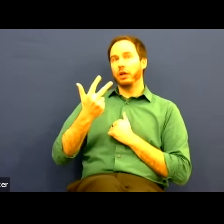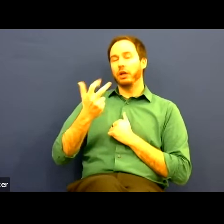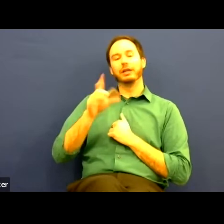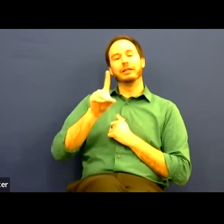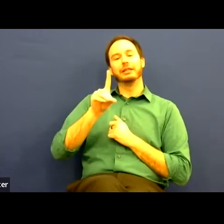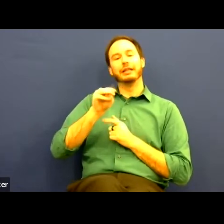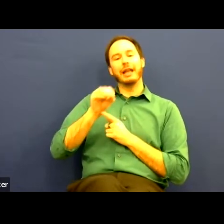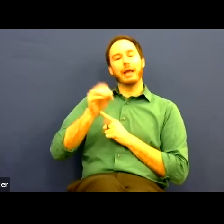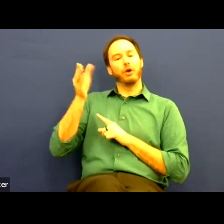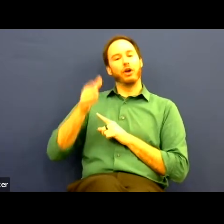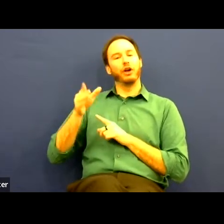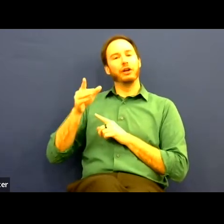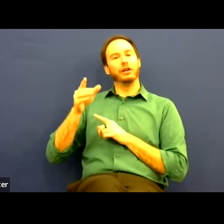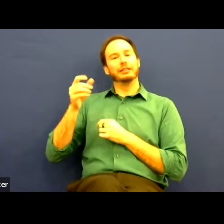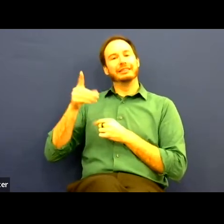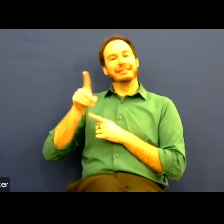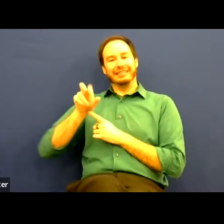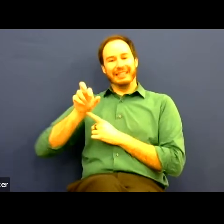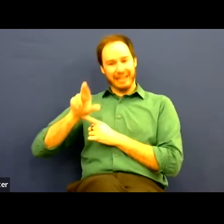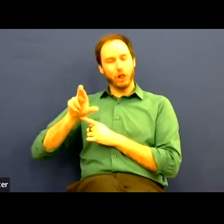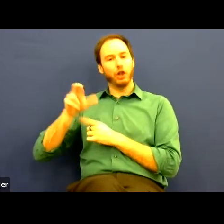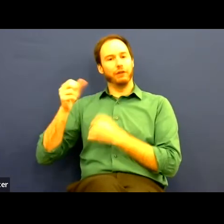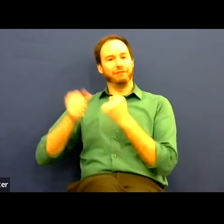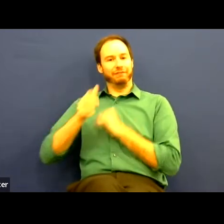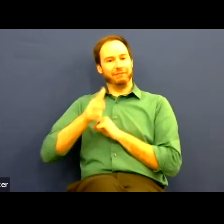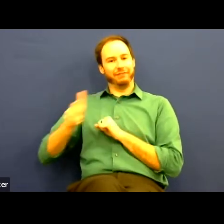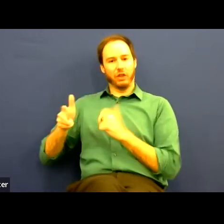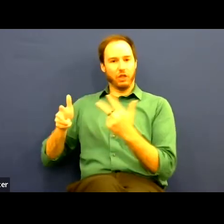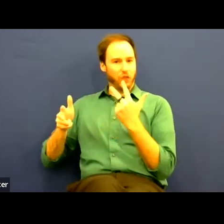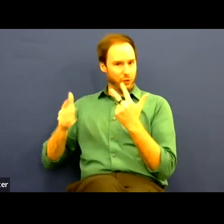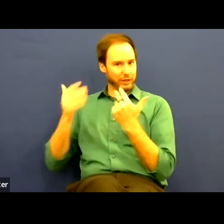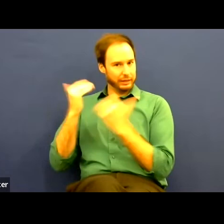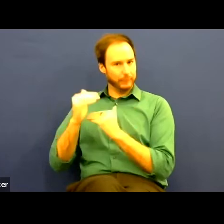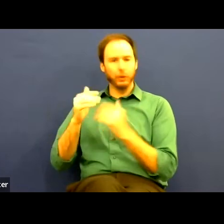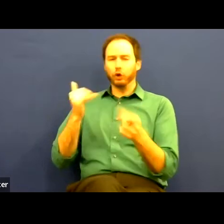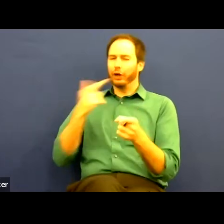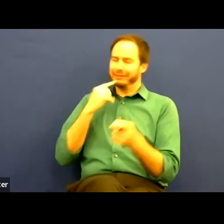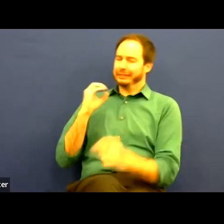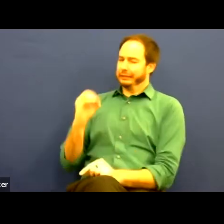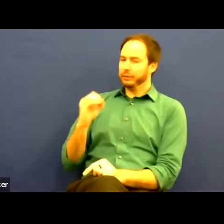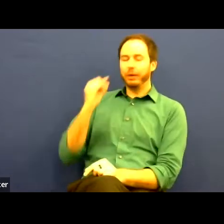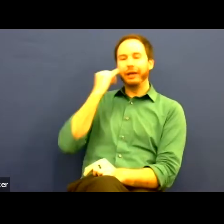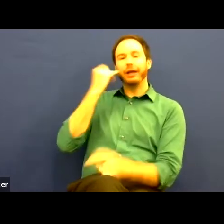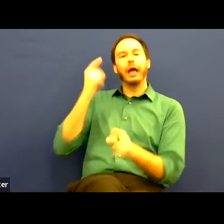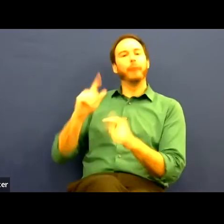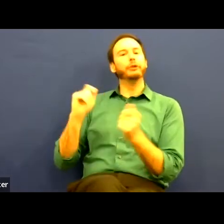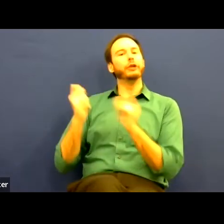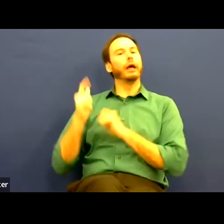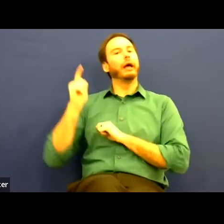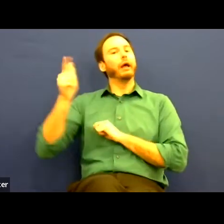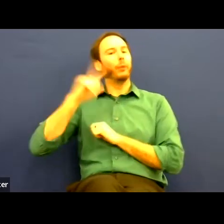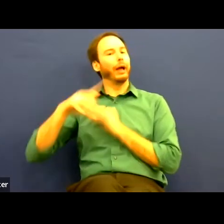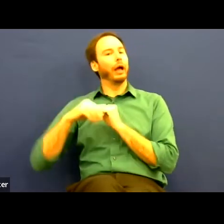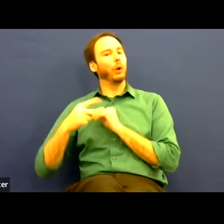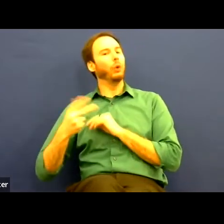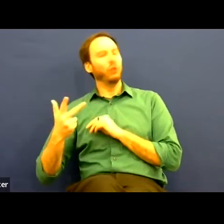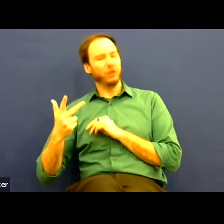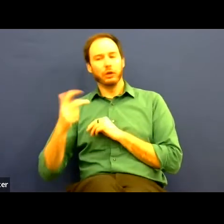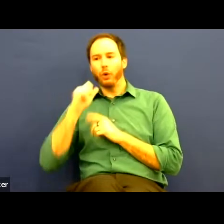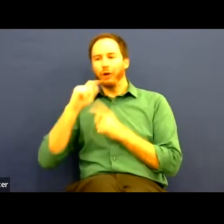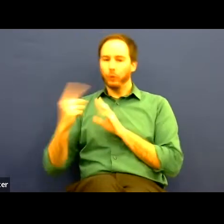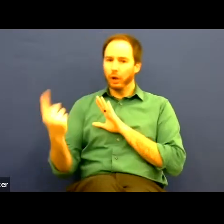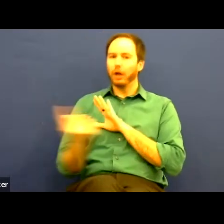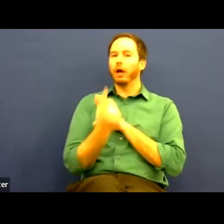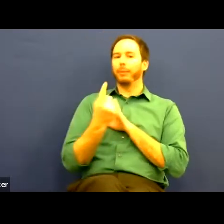demo/dealer vehicles on the premises. I know currently you're going to have 0, but just in case that ever changes, you wouldn't have to Yep. come